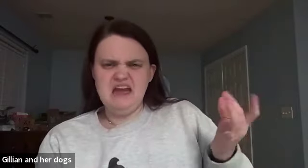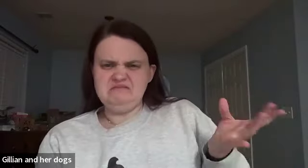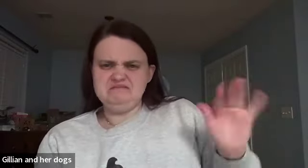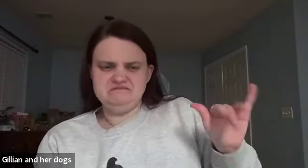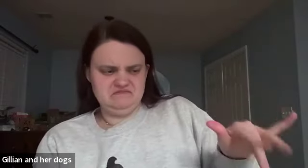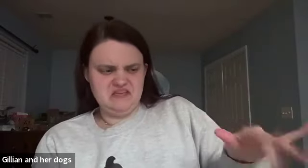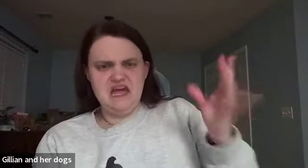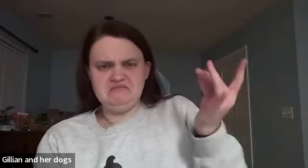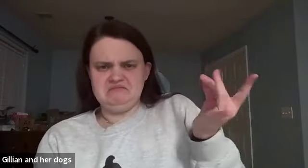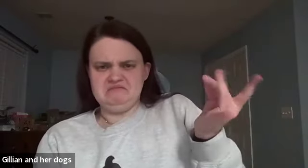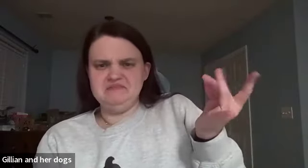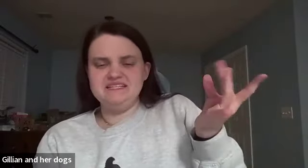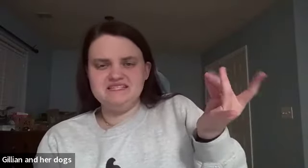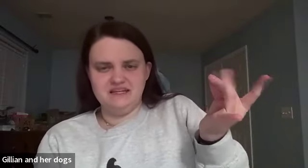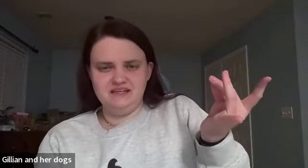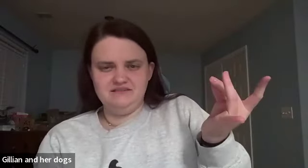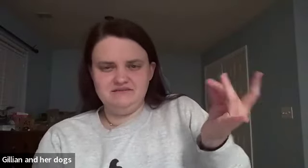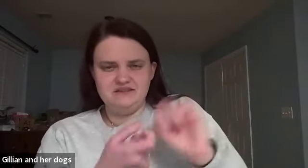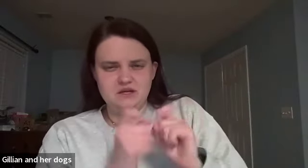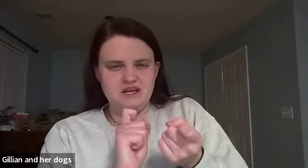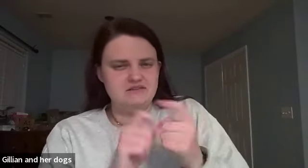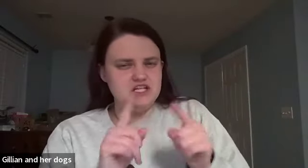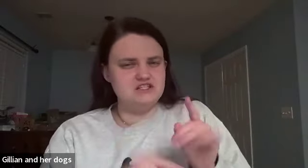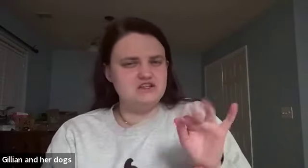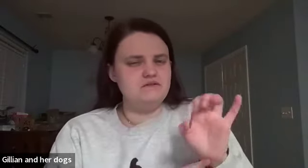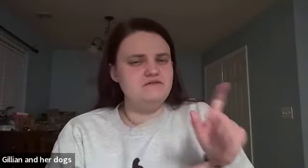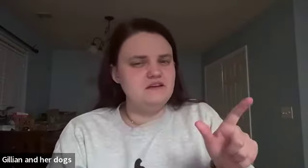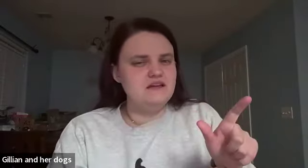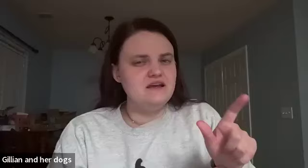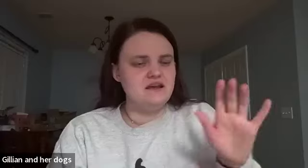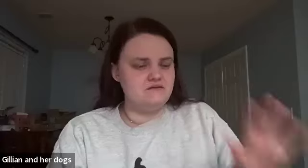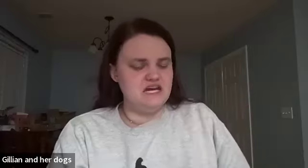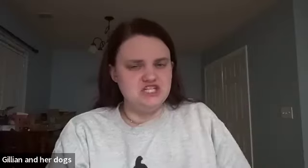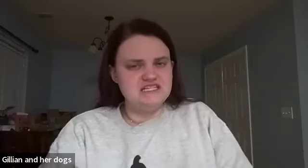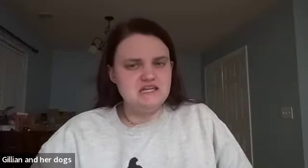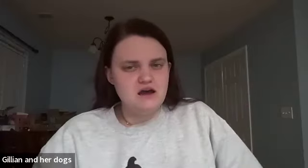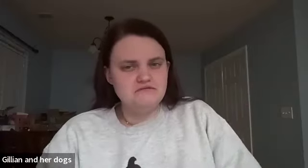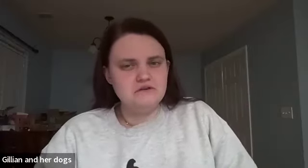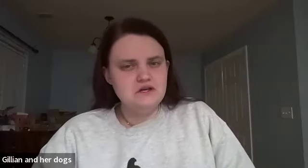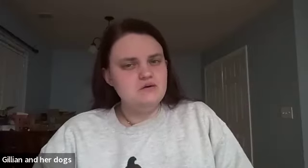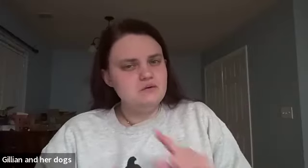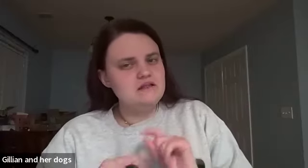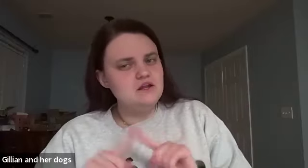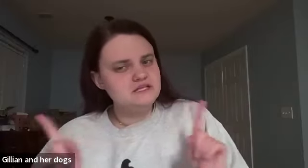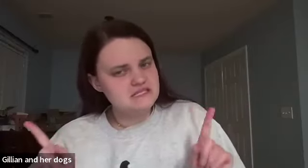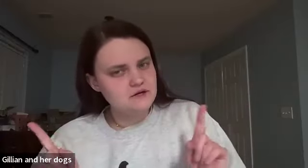that was sticky. There'd be kind of a change. So the feeling like of touching stuff would be a little bit